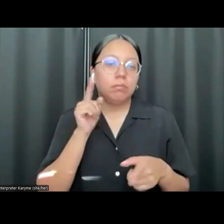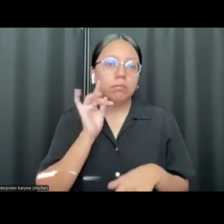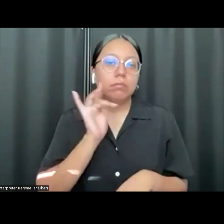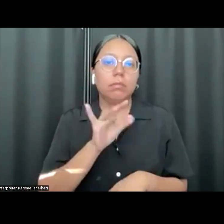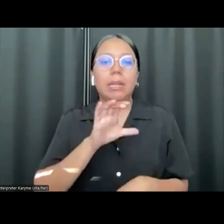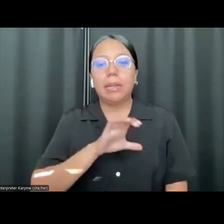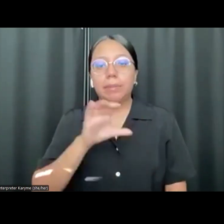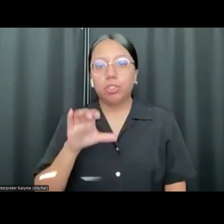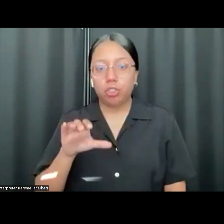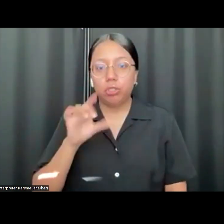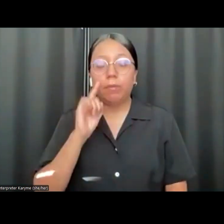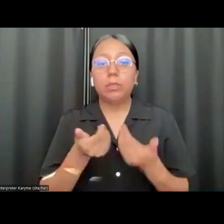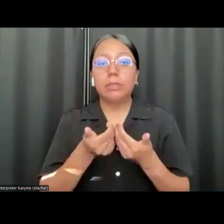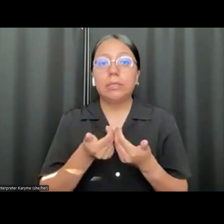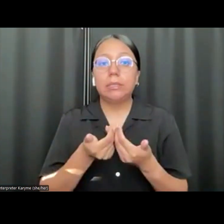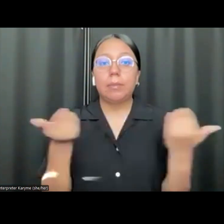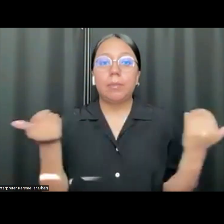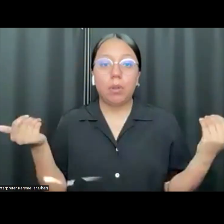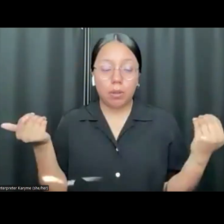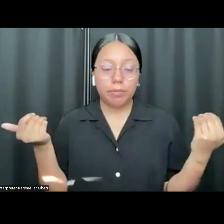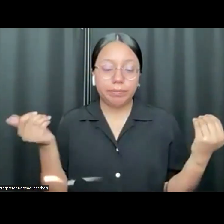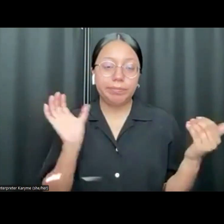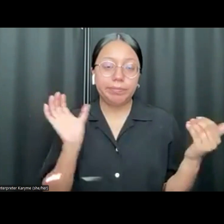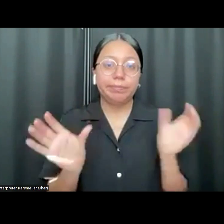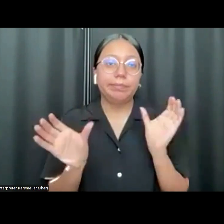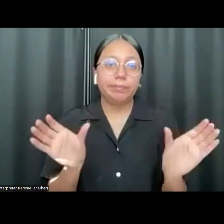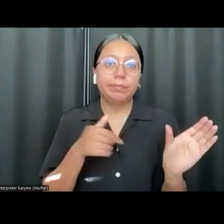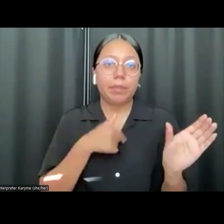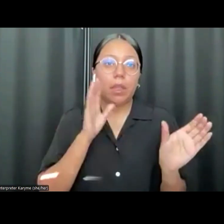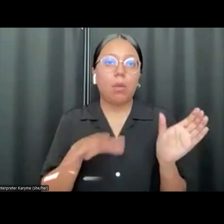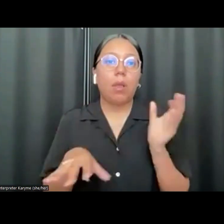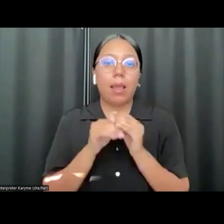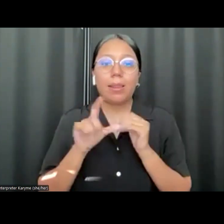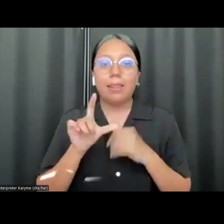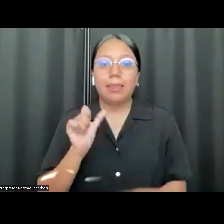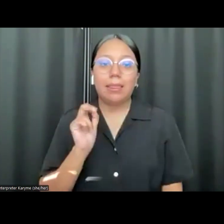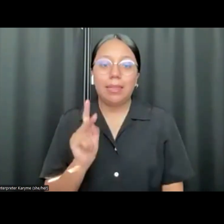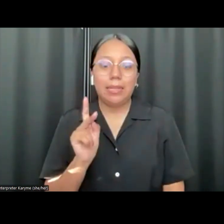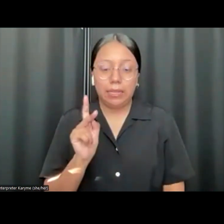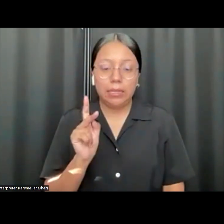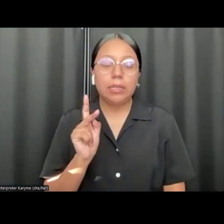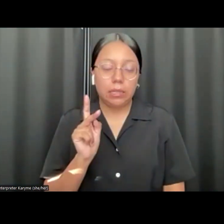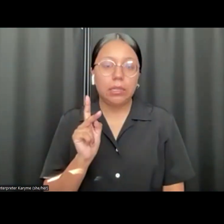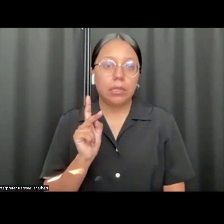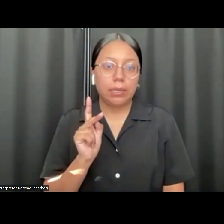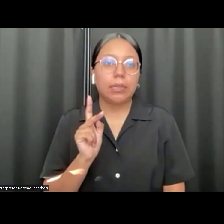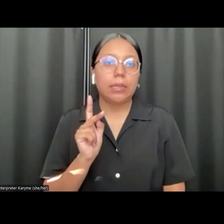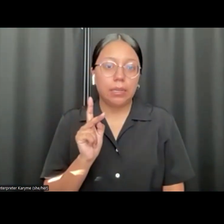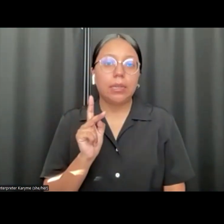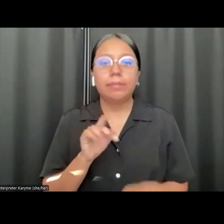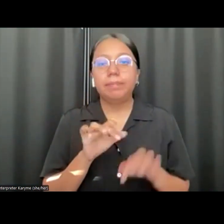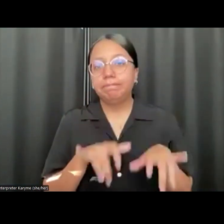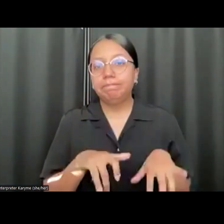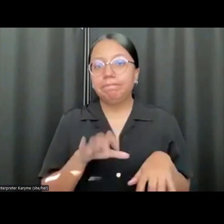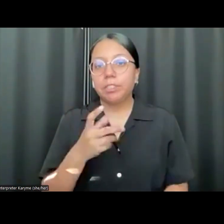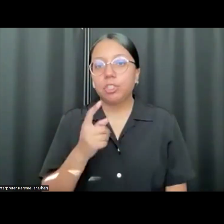separate window, I will add the stream text link to the chat. This takes you to a separate window